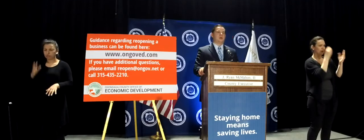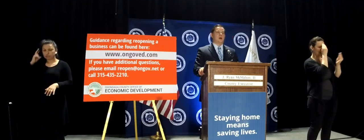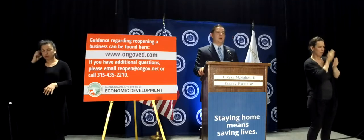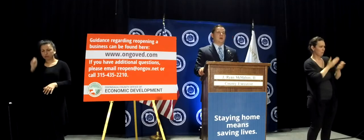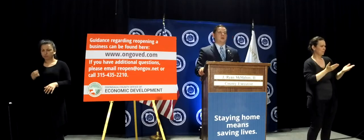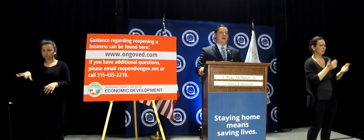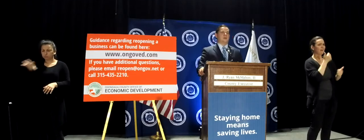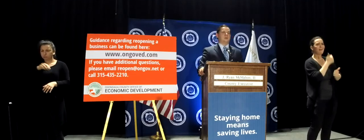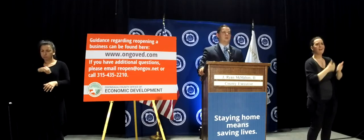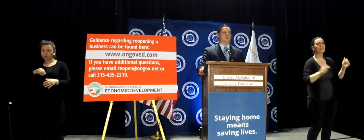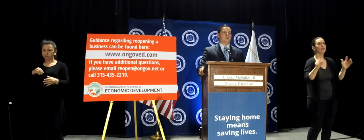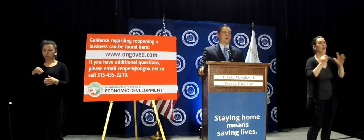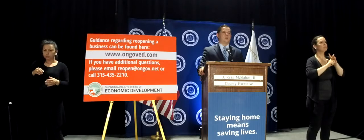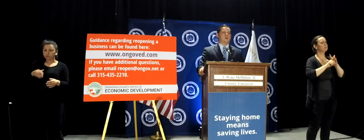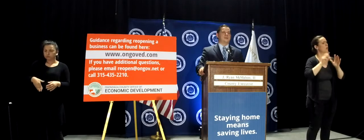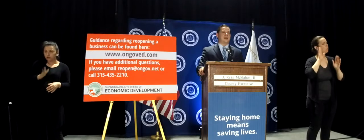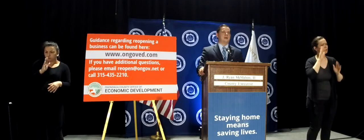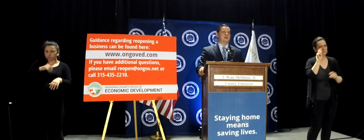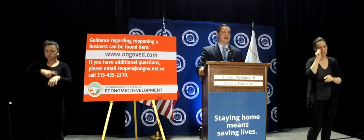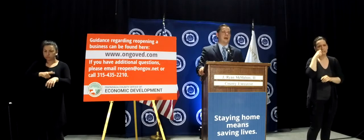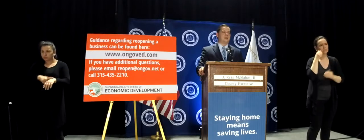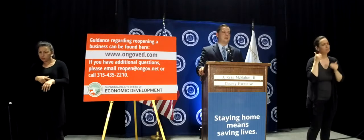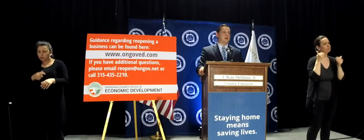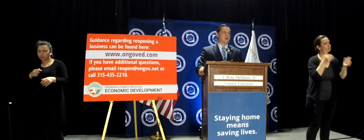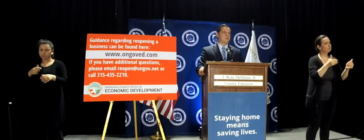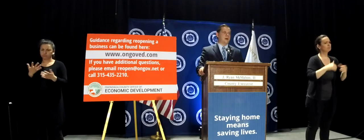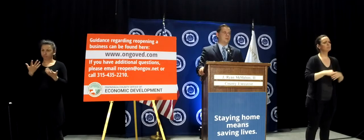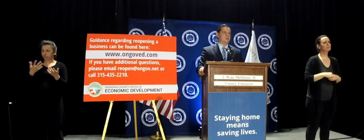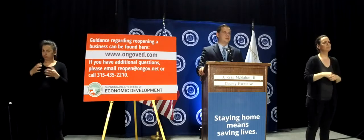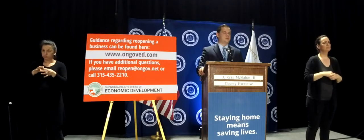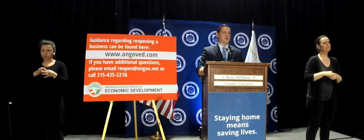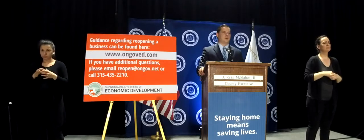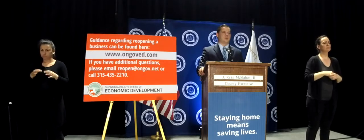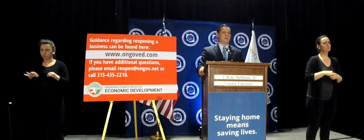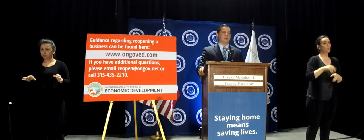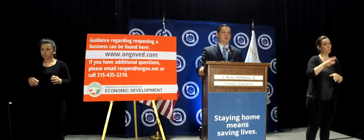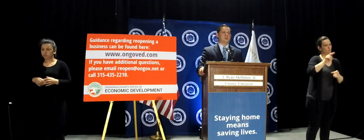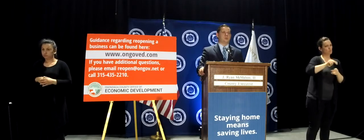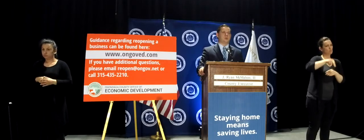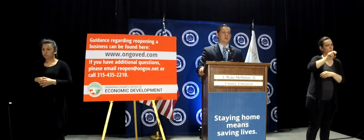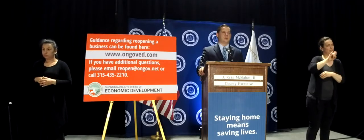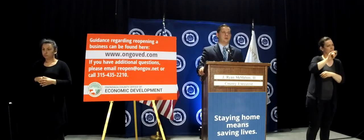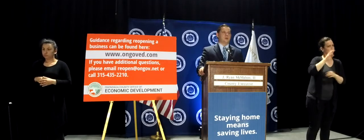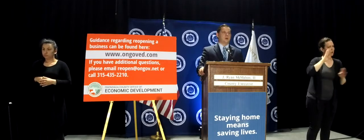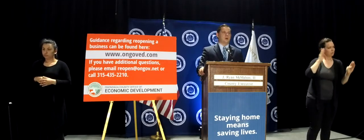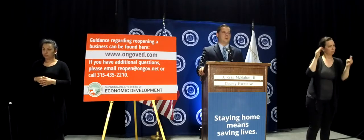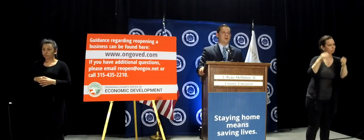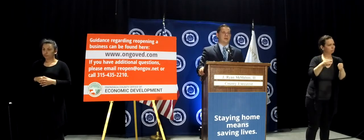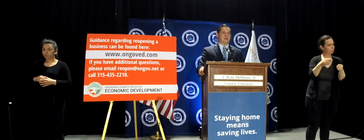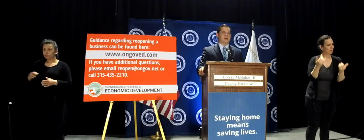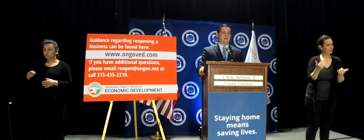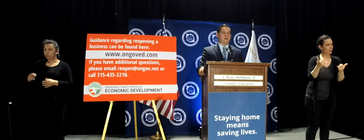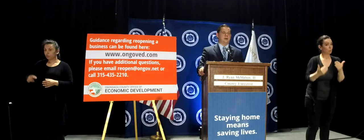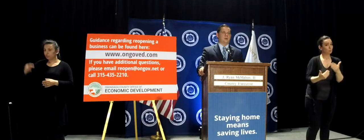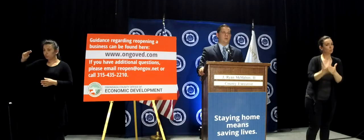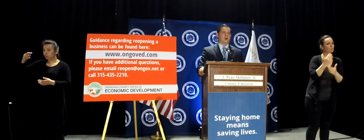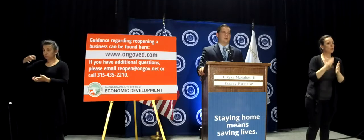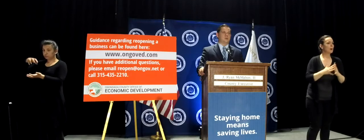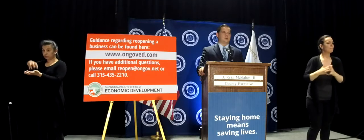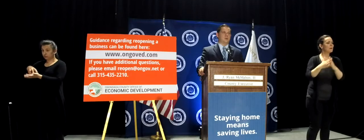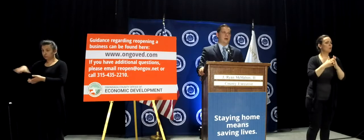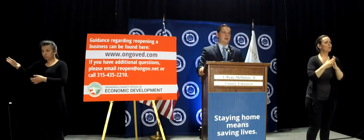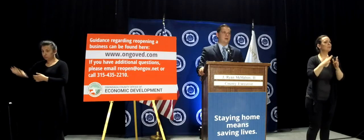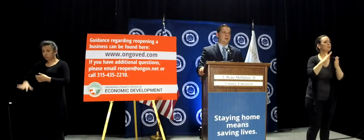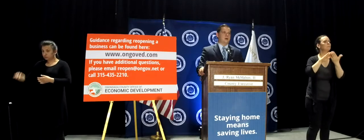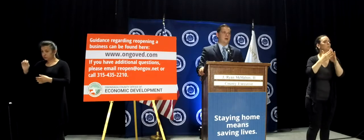well. Again, over on our north side, high populations for our New American community. We want to get in there. We want to